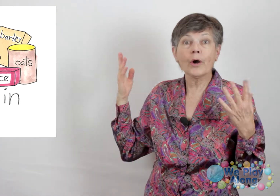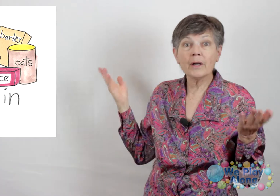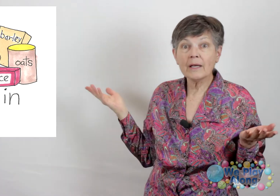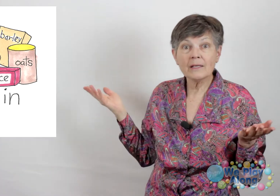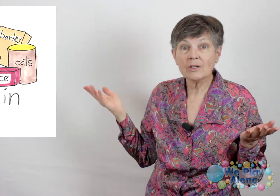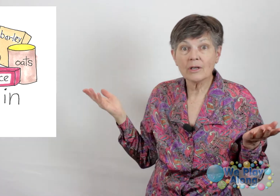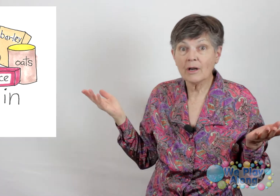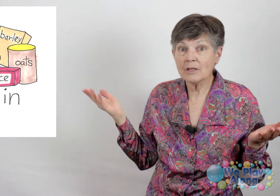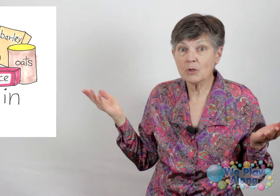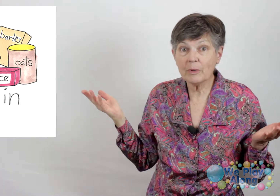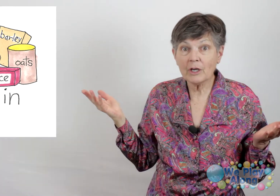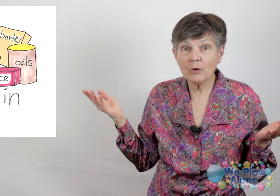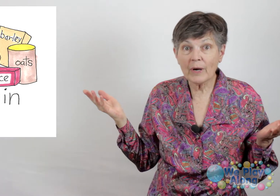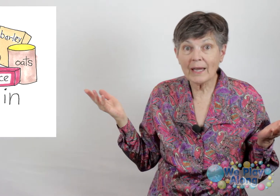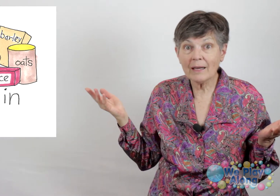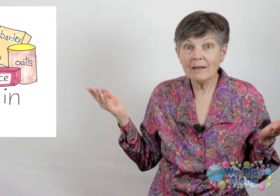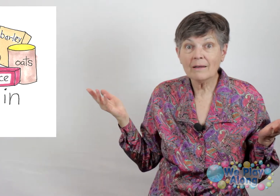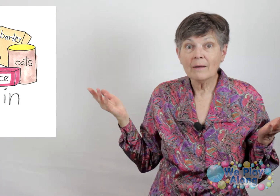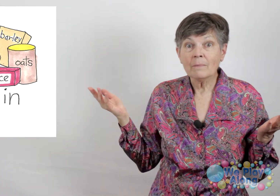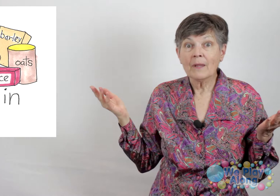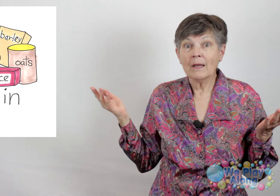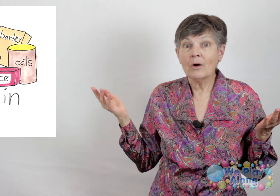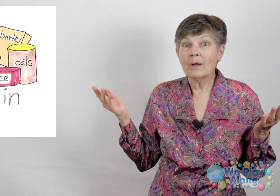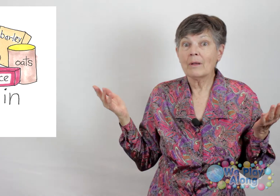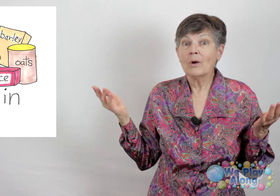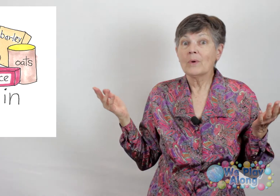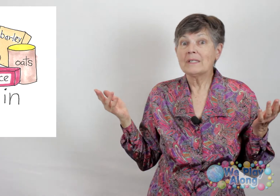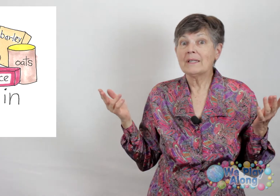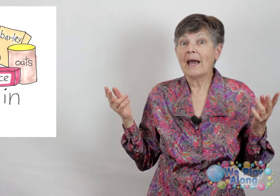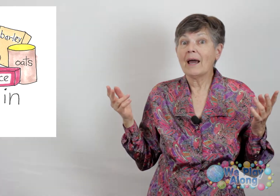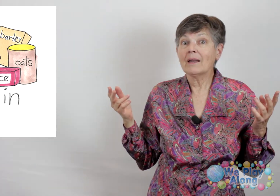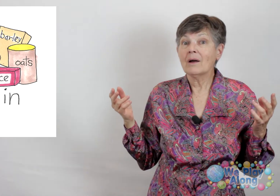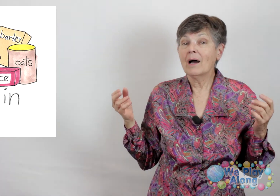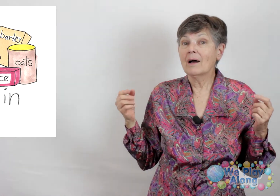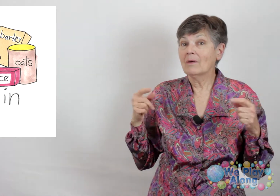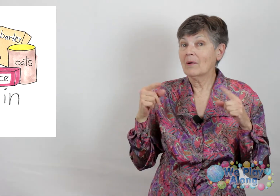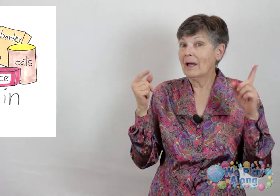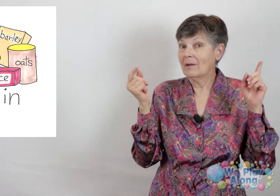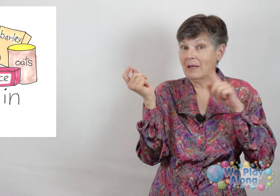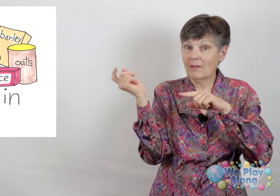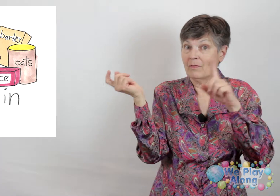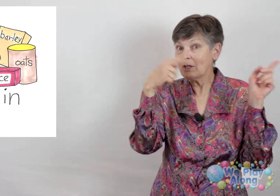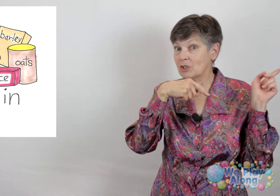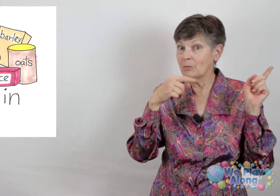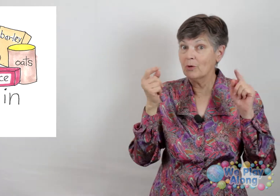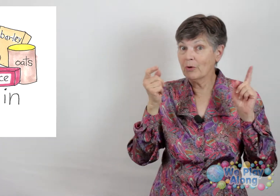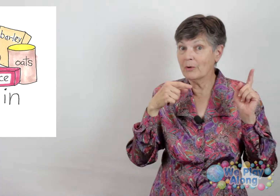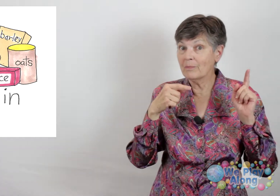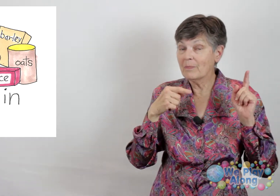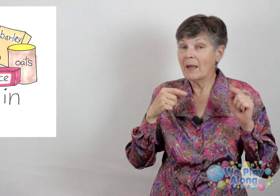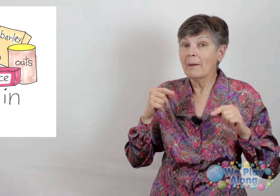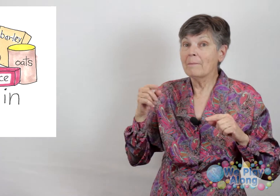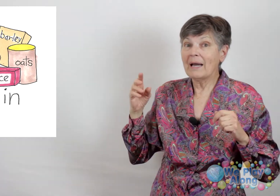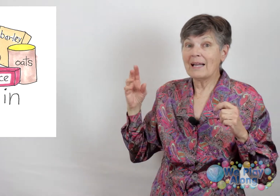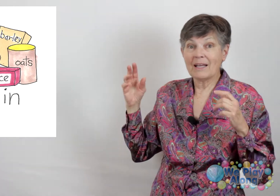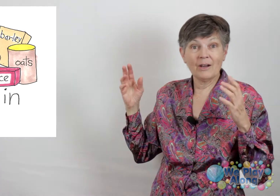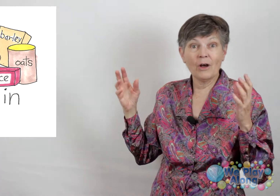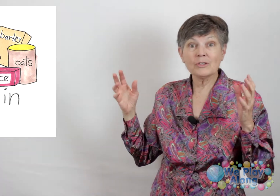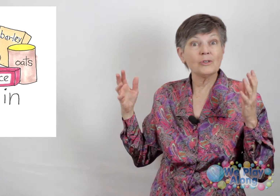Corn can also be a grain. I know we did that in the vegetable group, but it can also, you